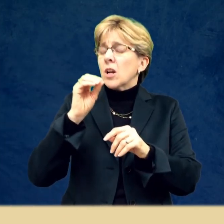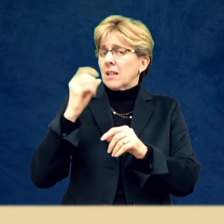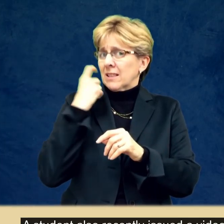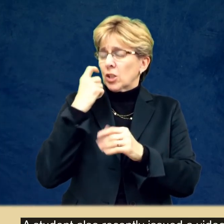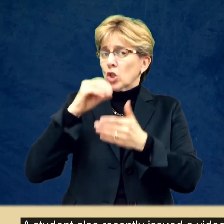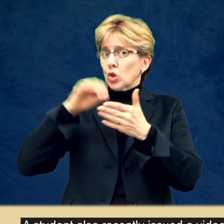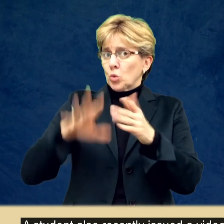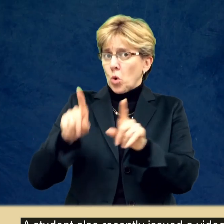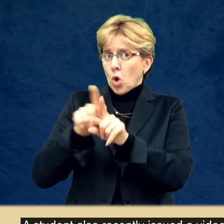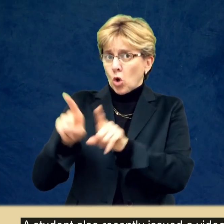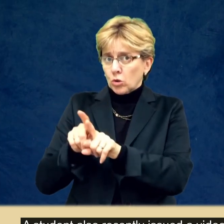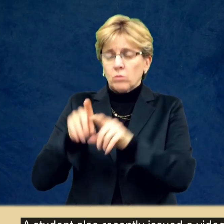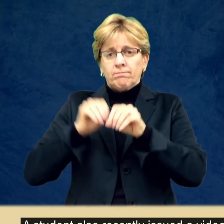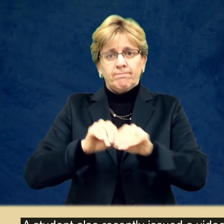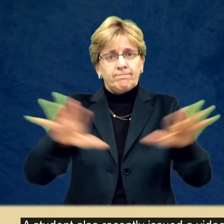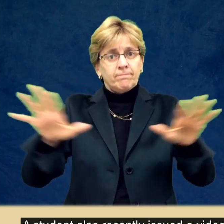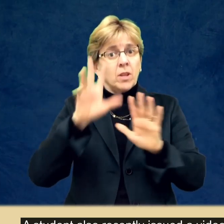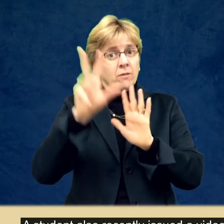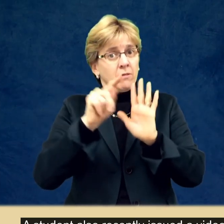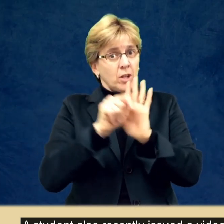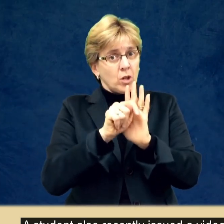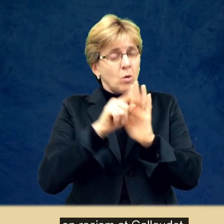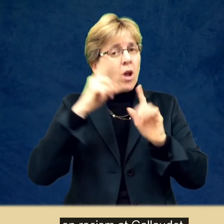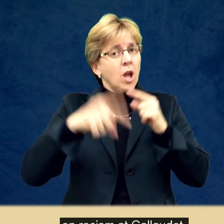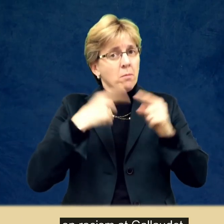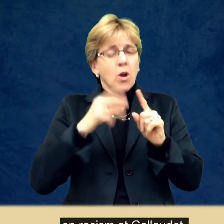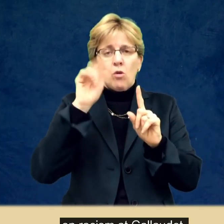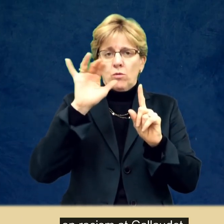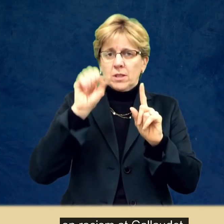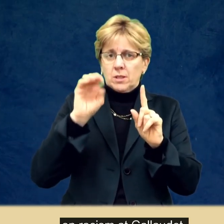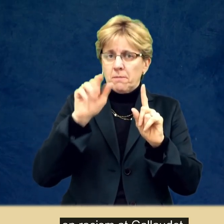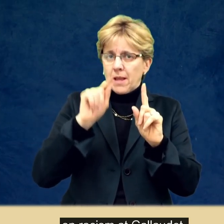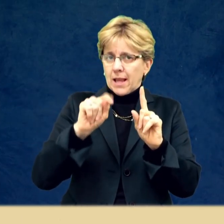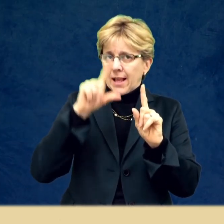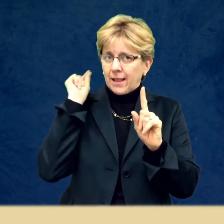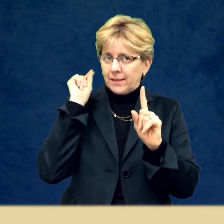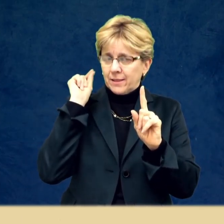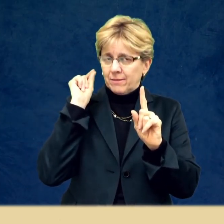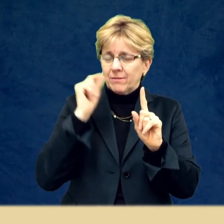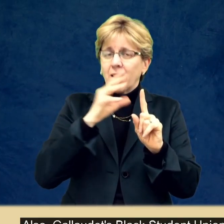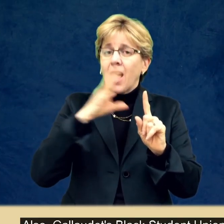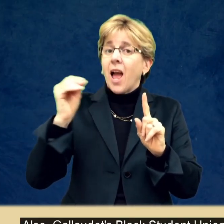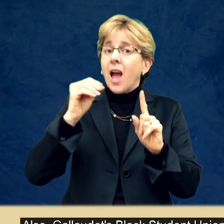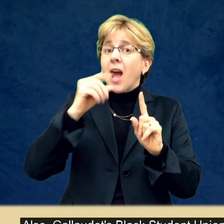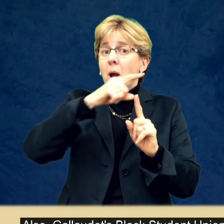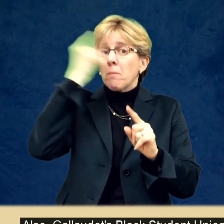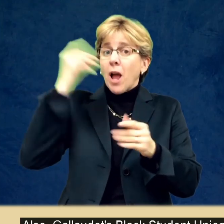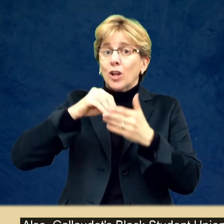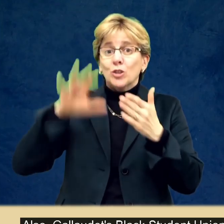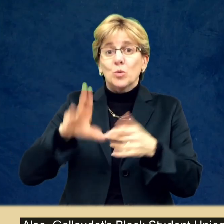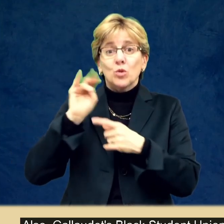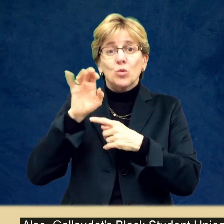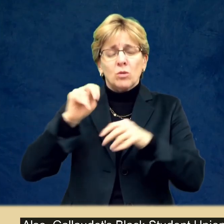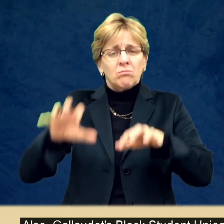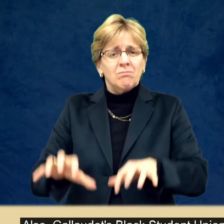A student also recently issued a video on racism at Gallaudet. Also, Gallaudet's Black Student Union